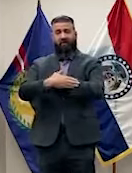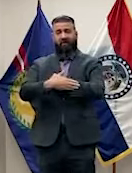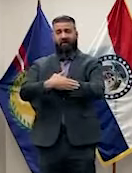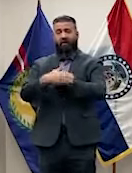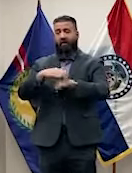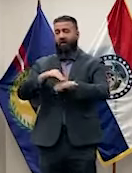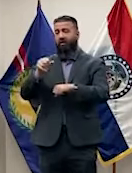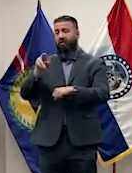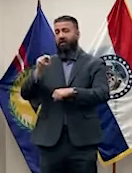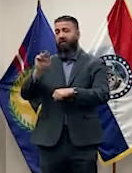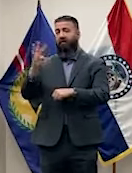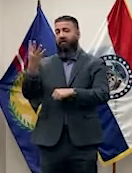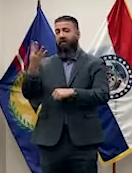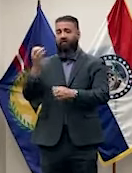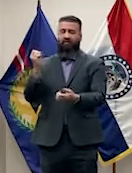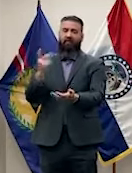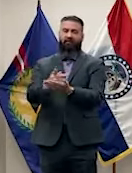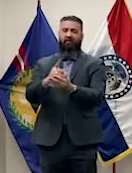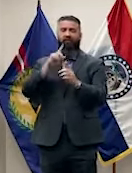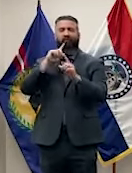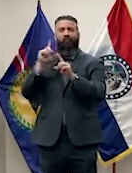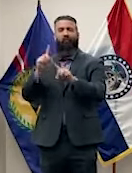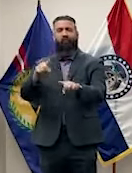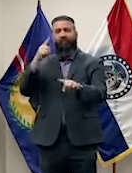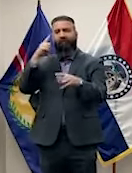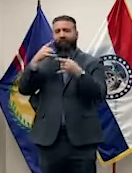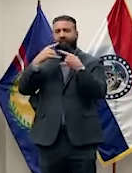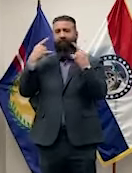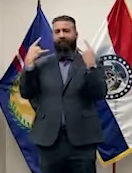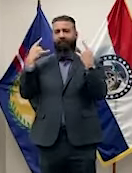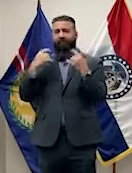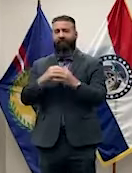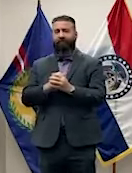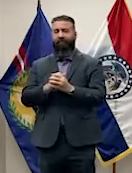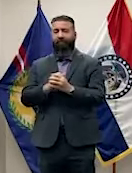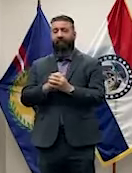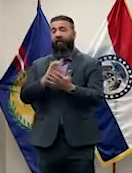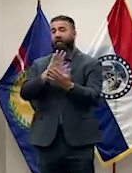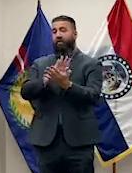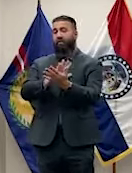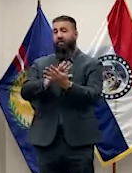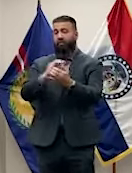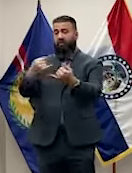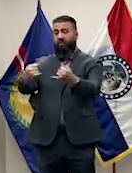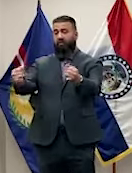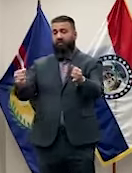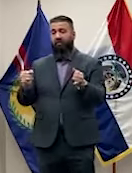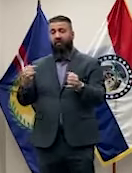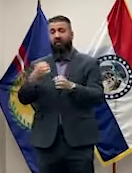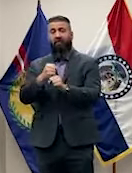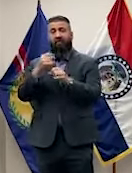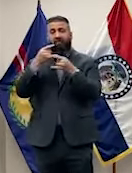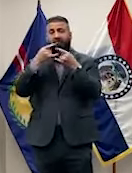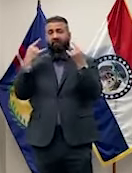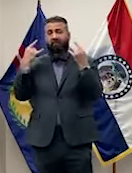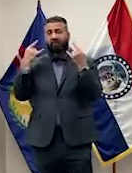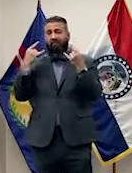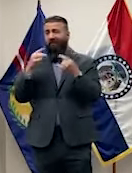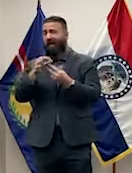for a public health order on wearing masks. And school districts that were making face coverings optional put mandates in